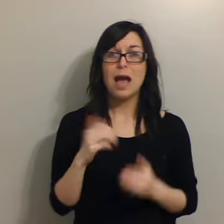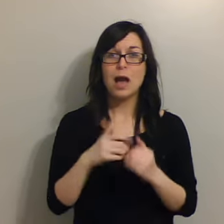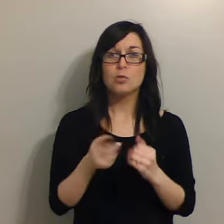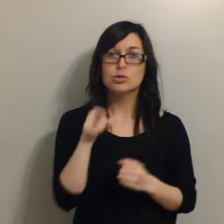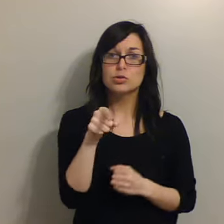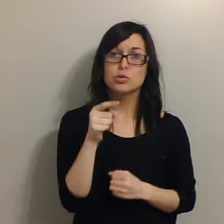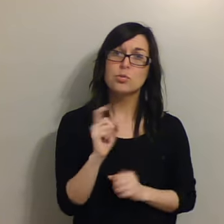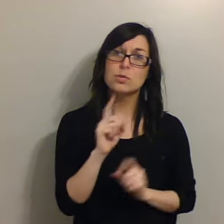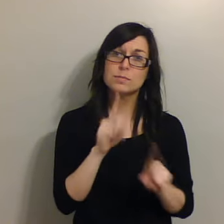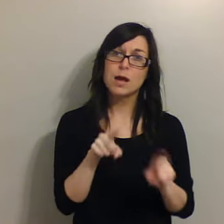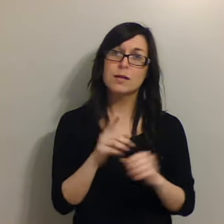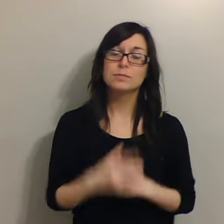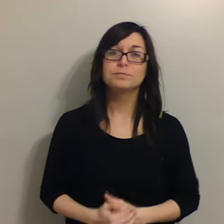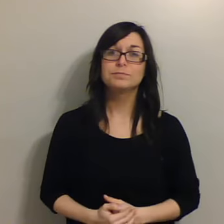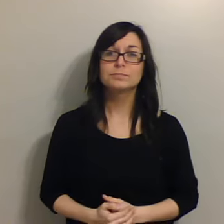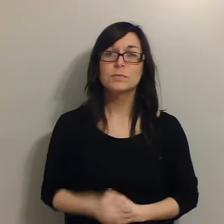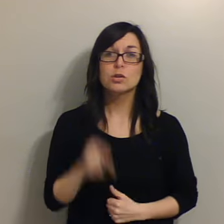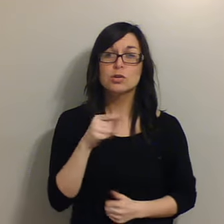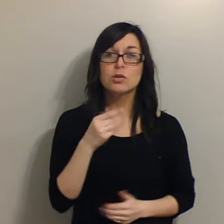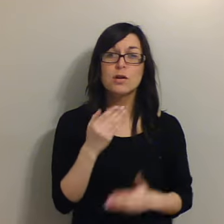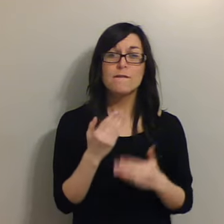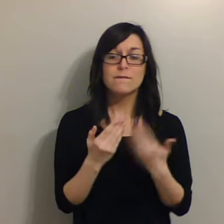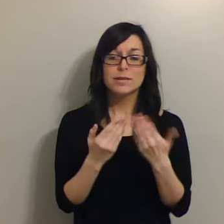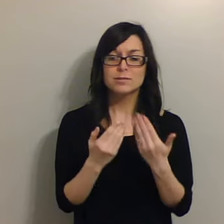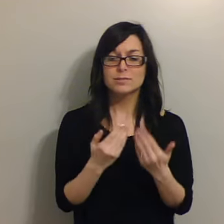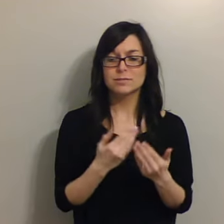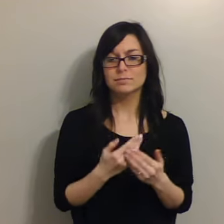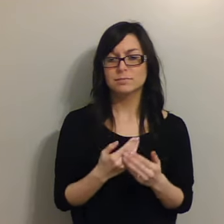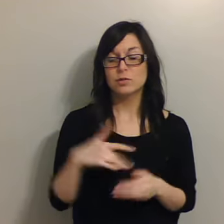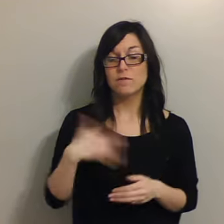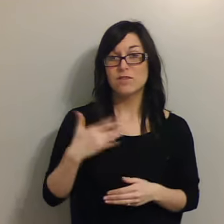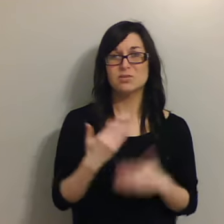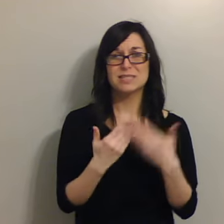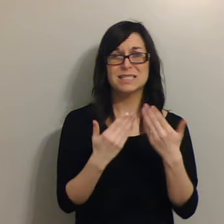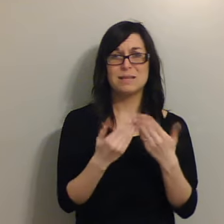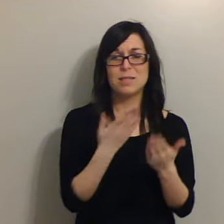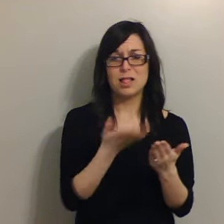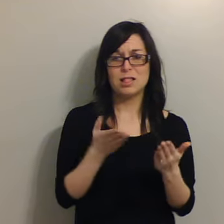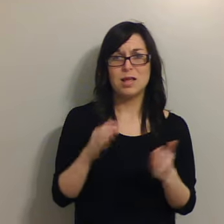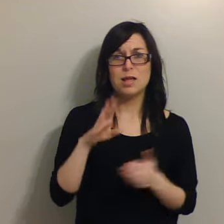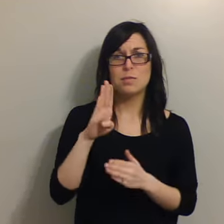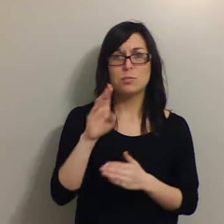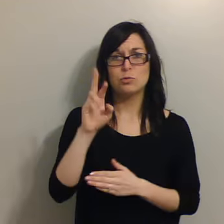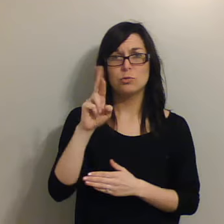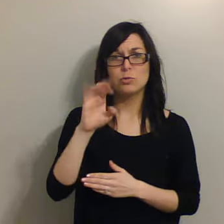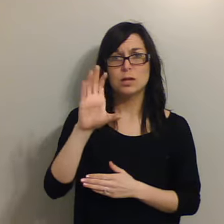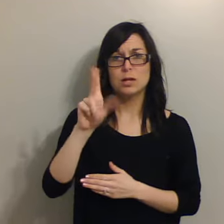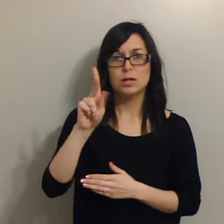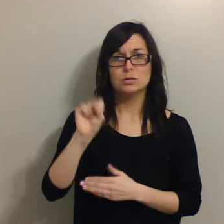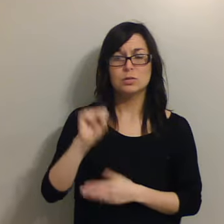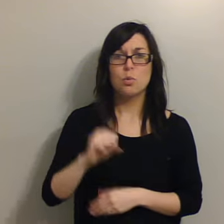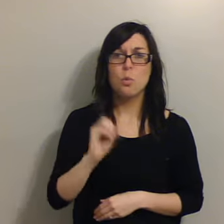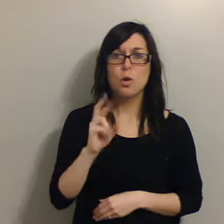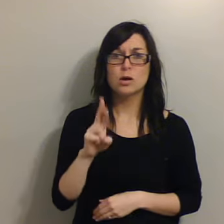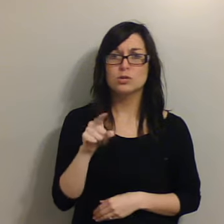Do you feel it's going to simply lay bricks? Or do you attain the original joy and enthusiasm of your life